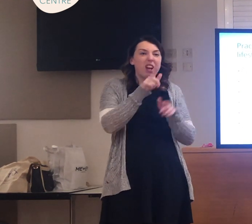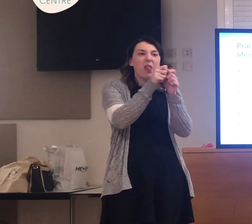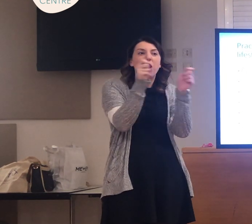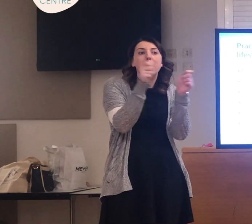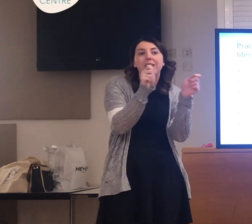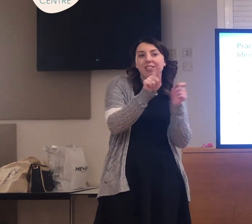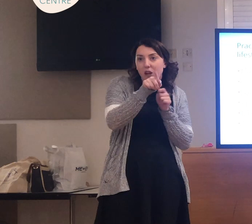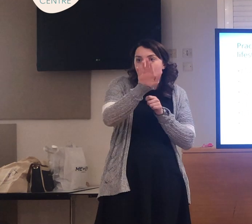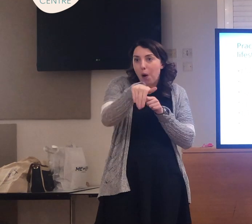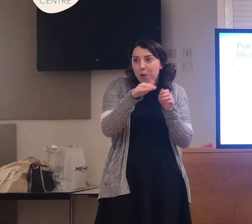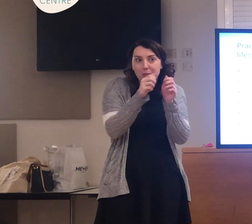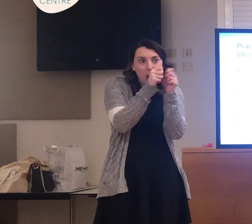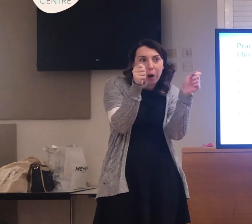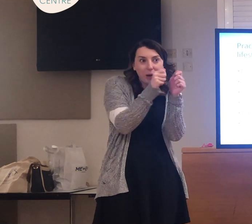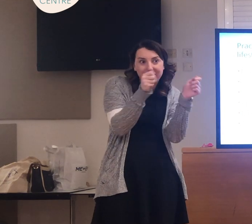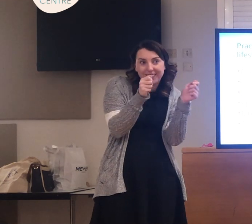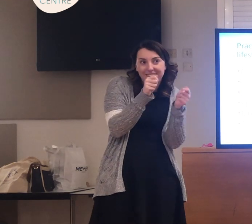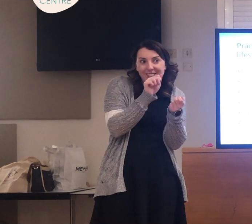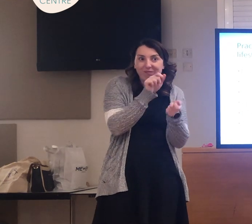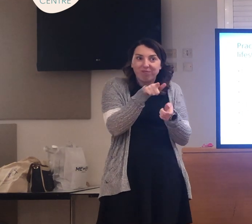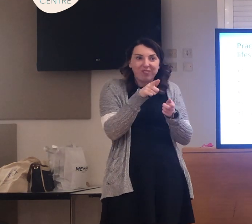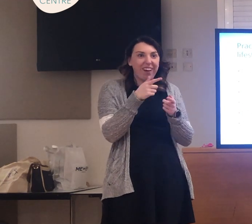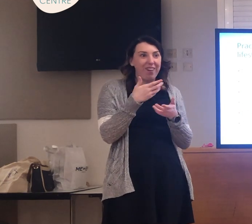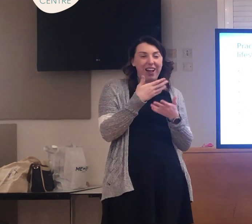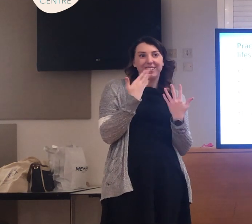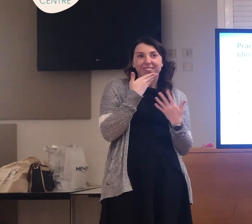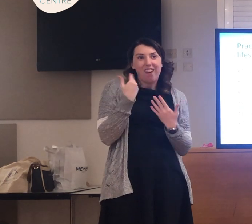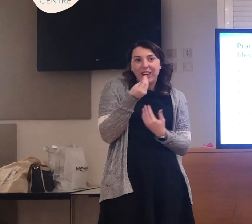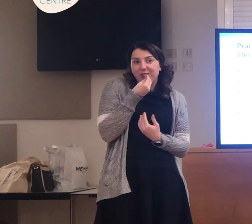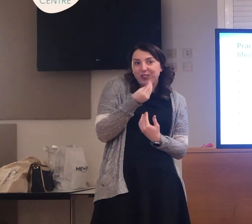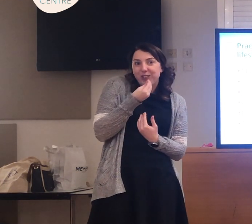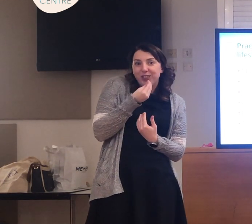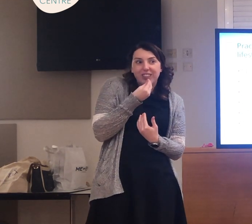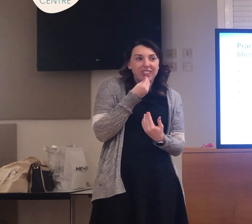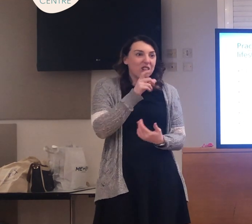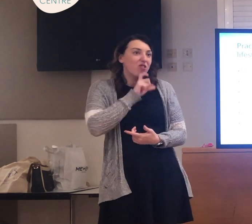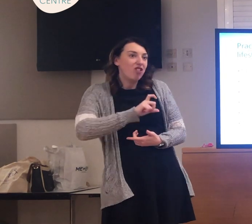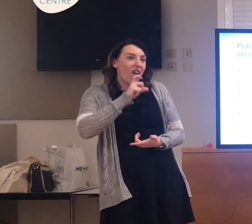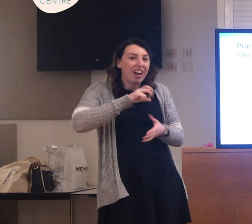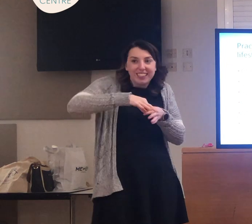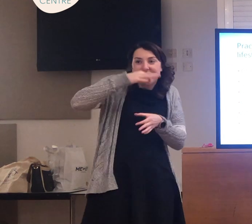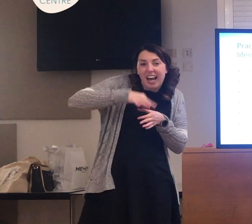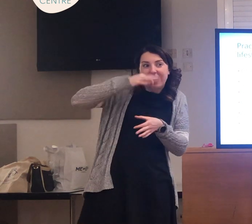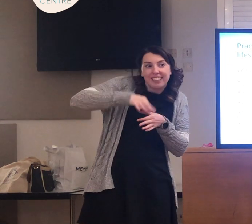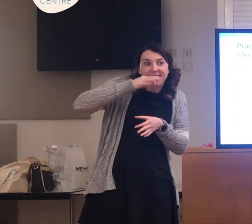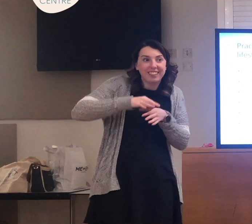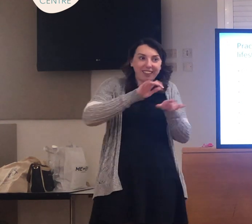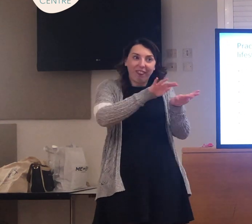cupboard you've got where you keep those things that you don't really eat all the time,